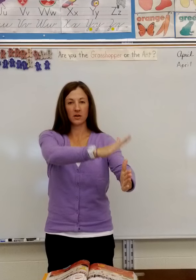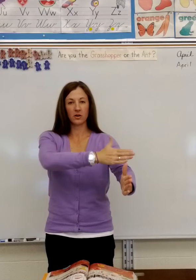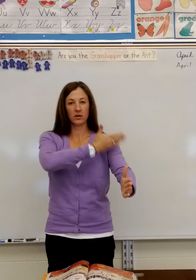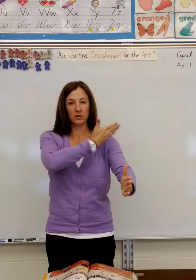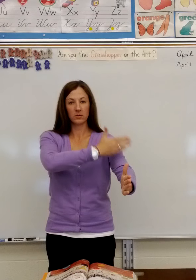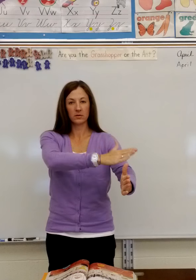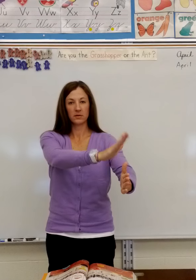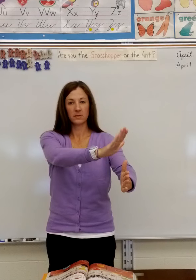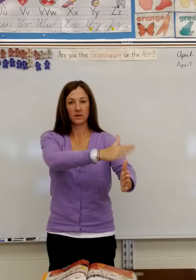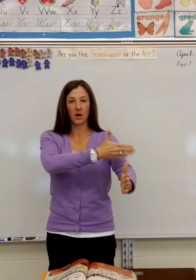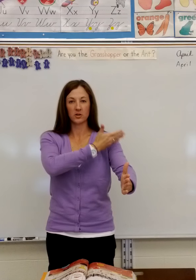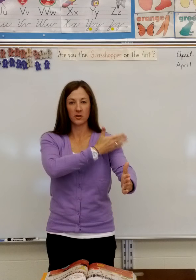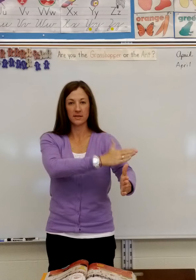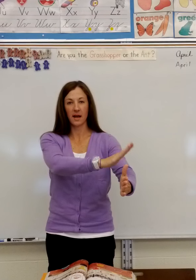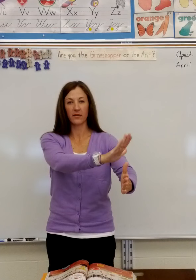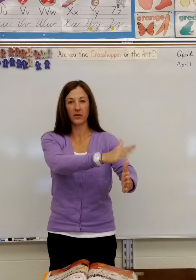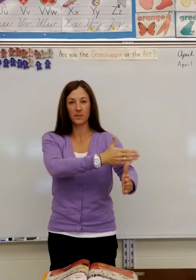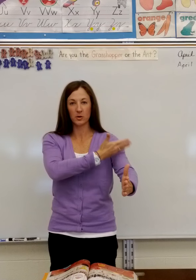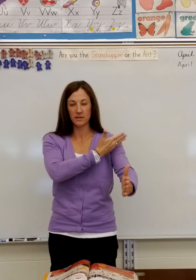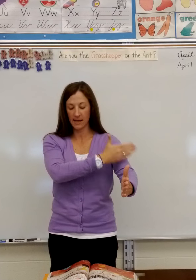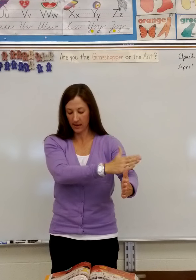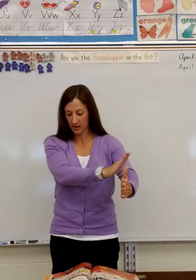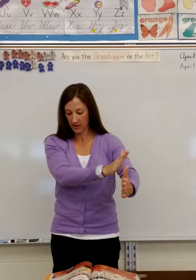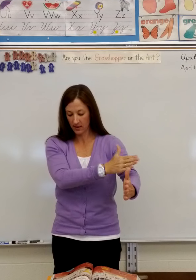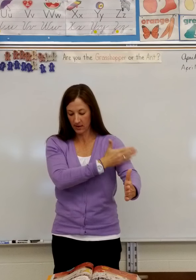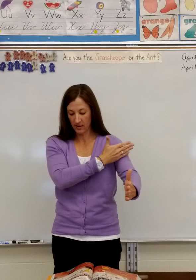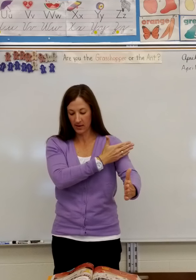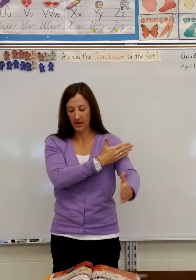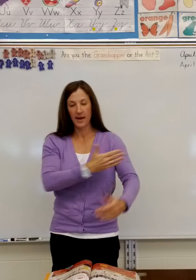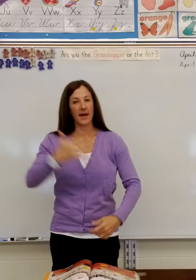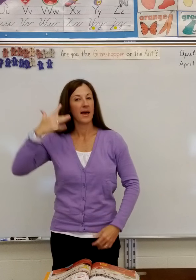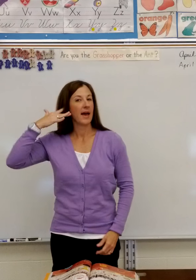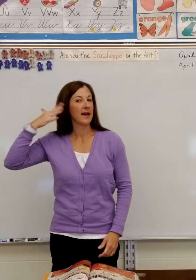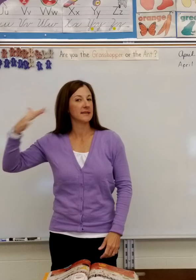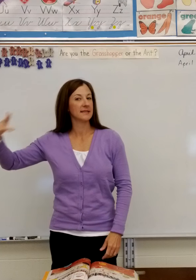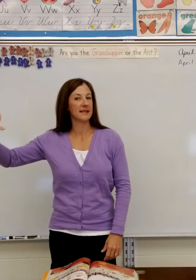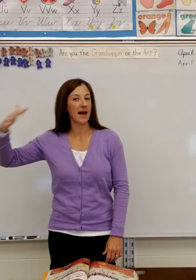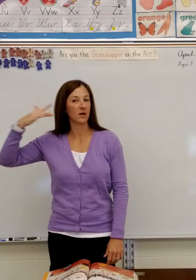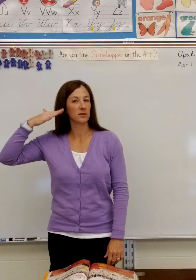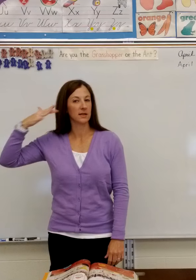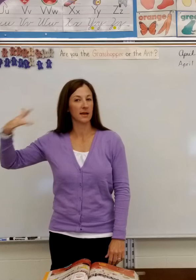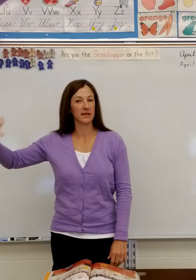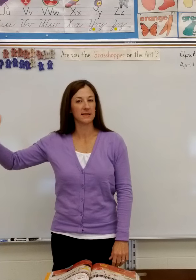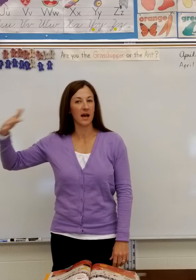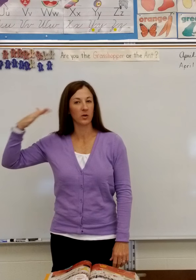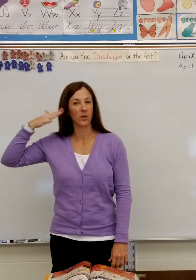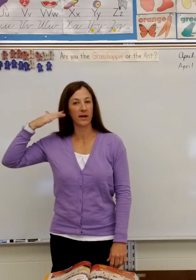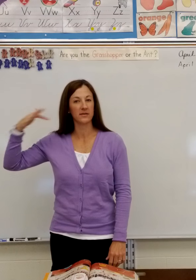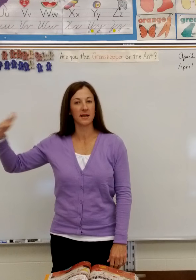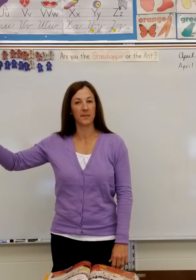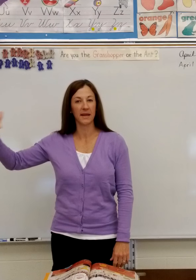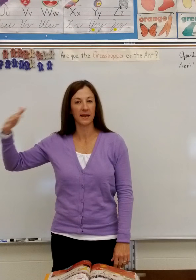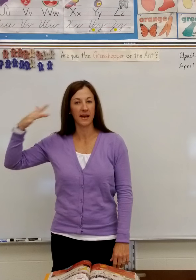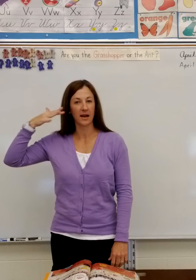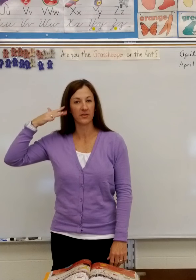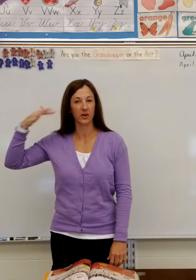Musical, also the sign for music. And sound, like the sound waves coming in and out of your